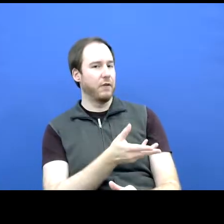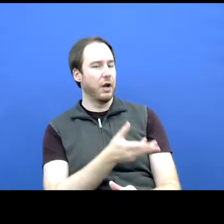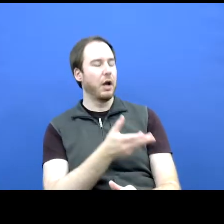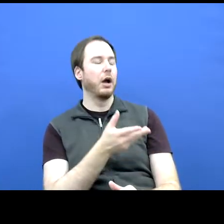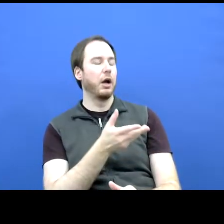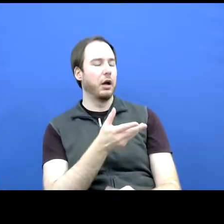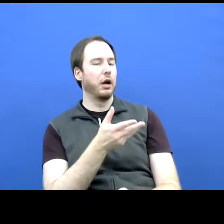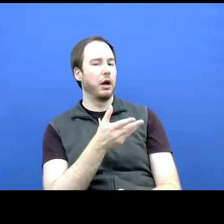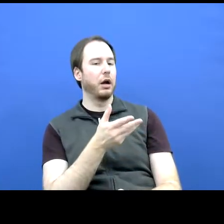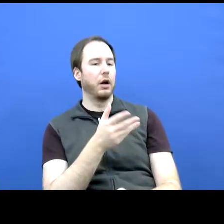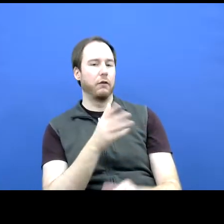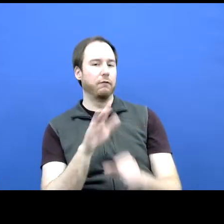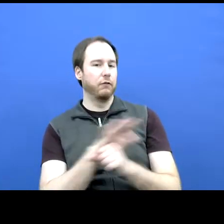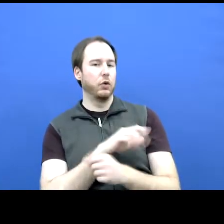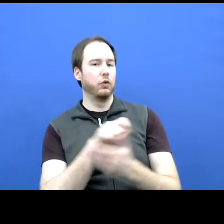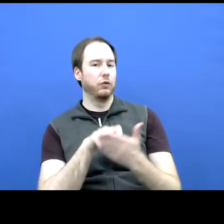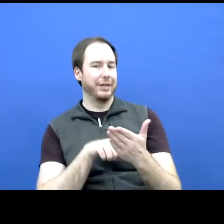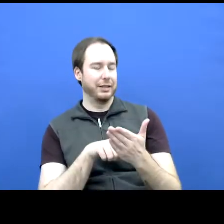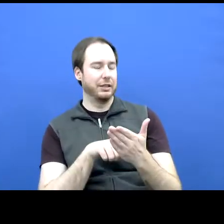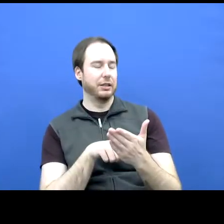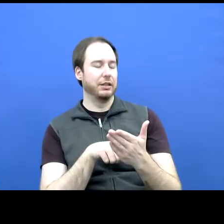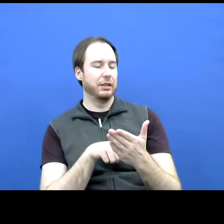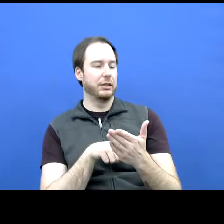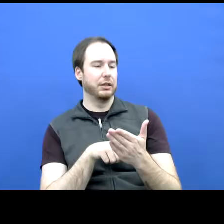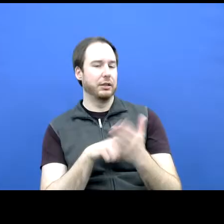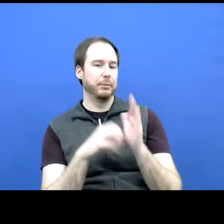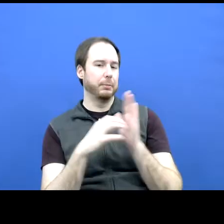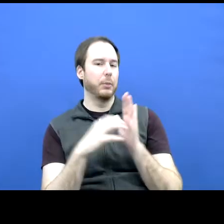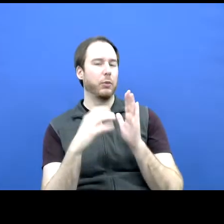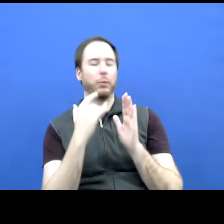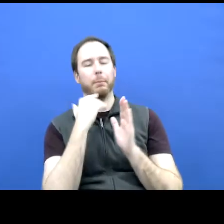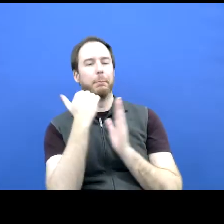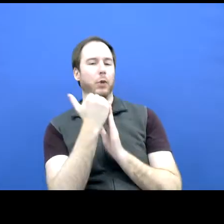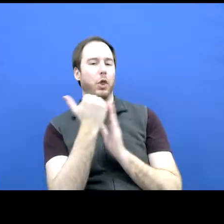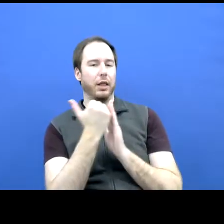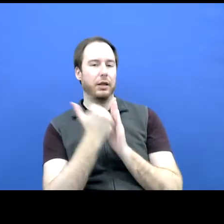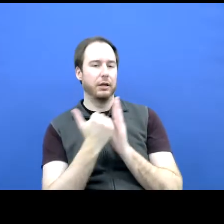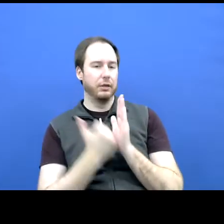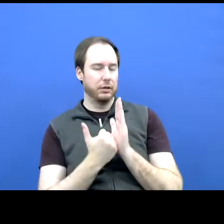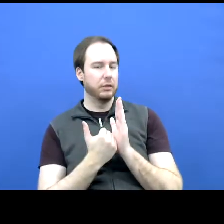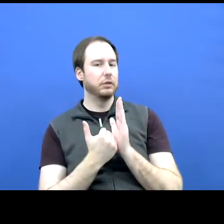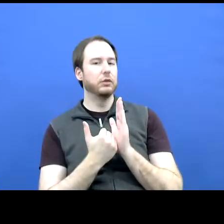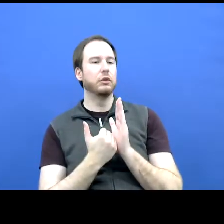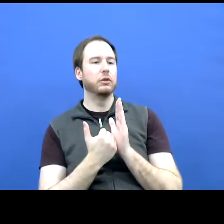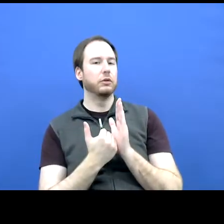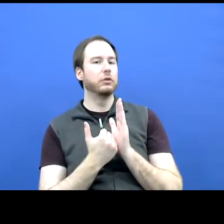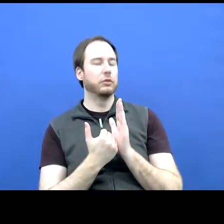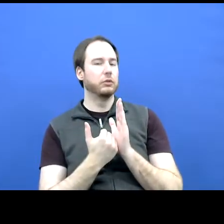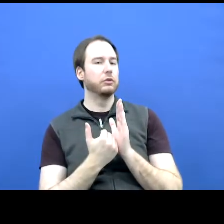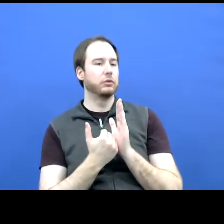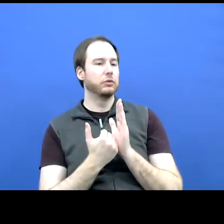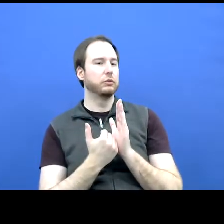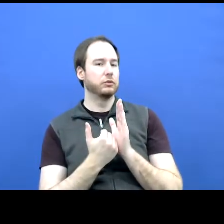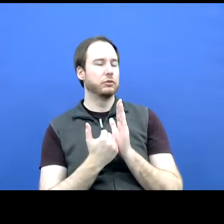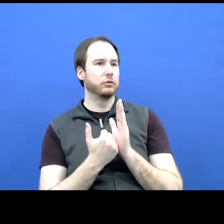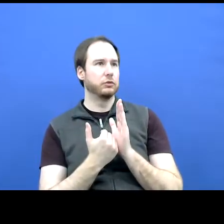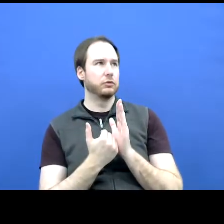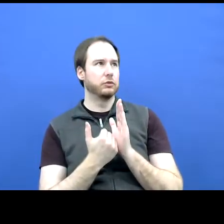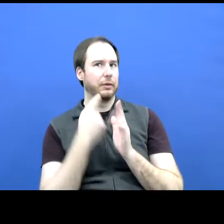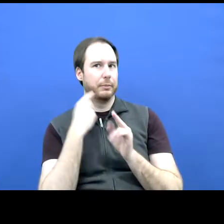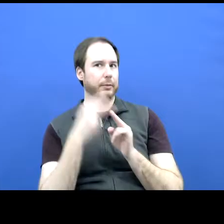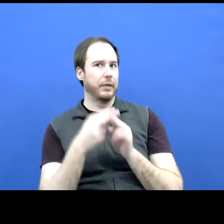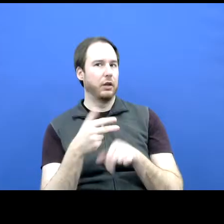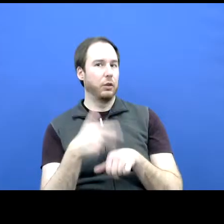a written bullet list to address what now has come up, I think 3 times